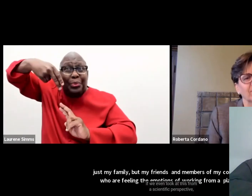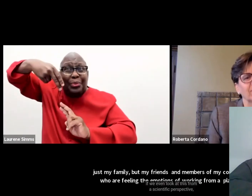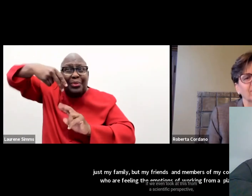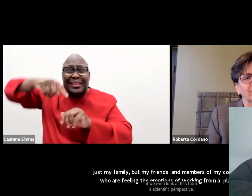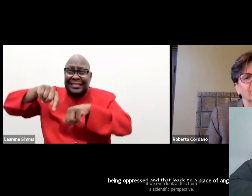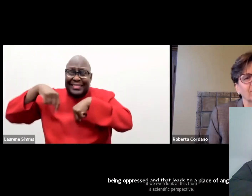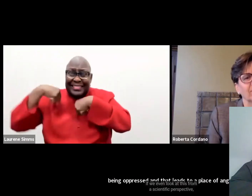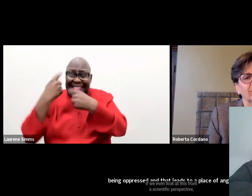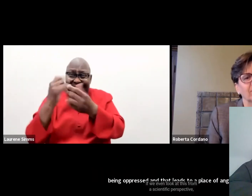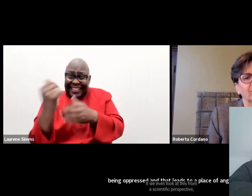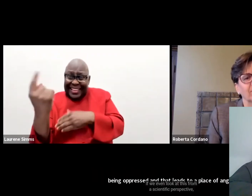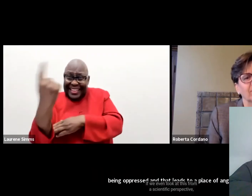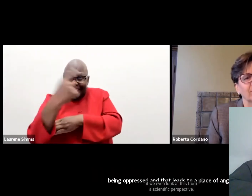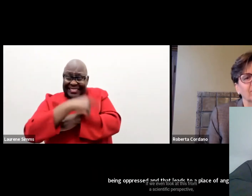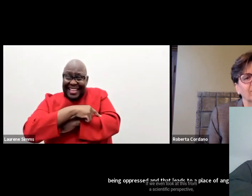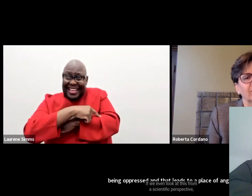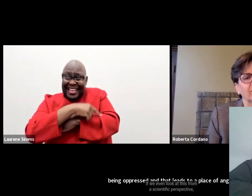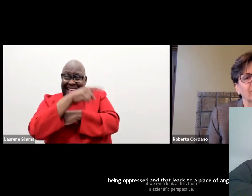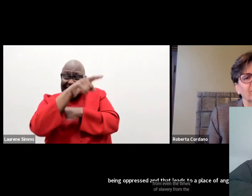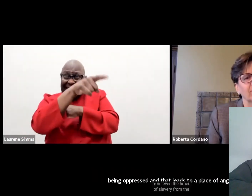are within our DNA